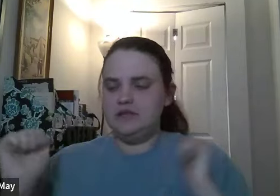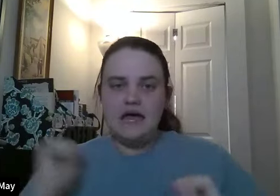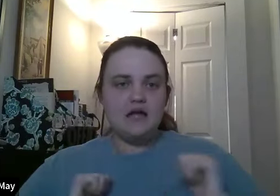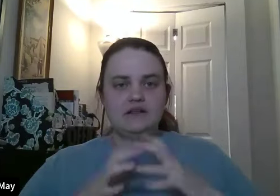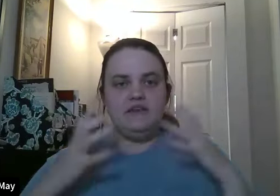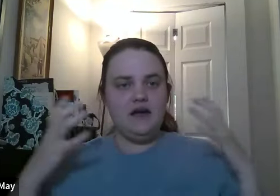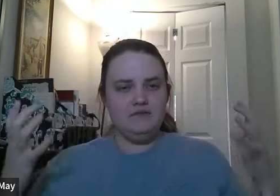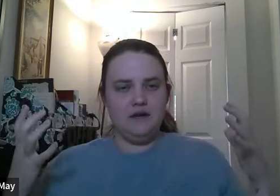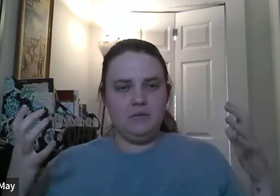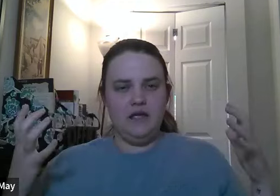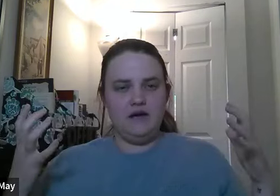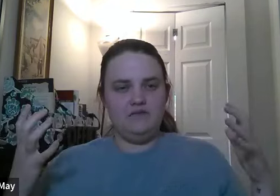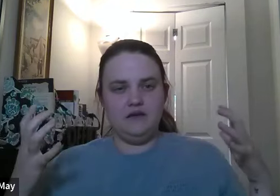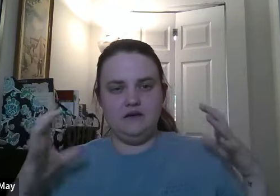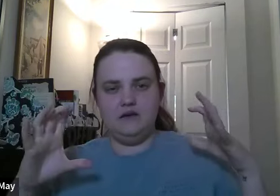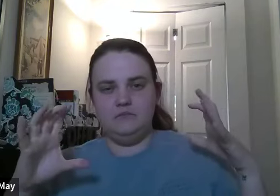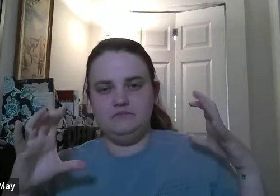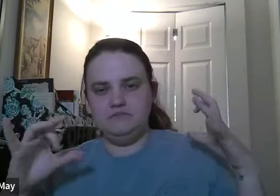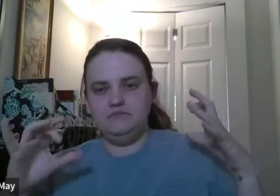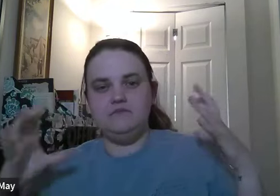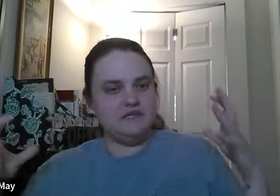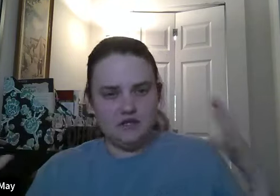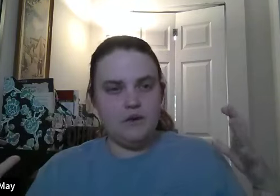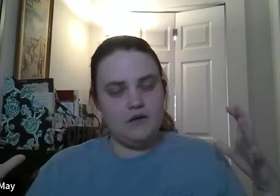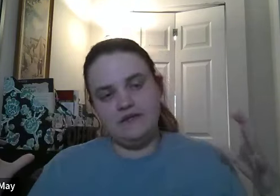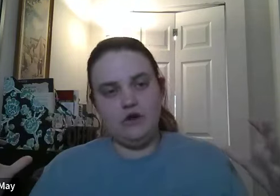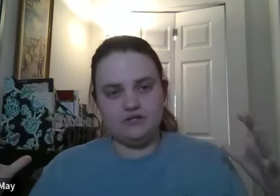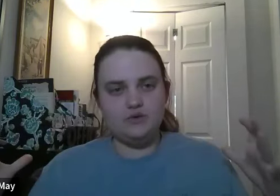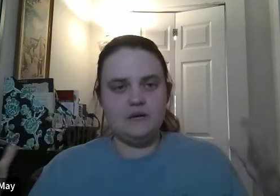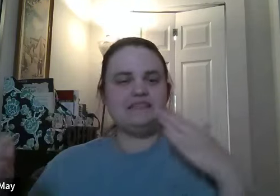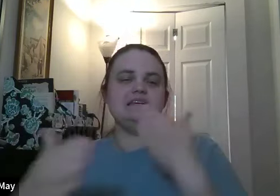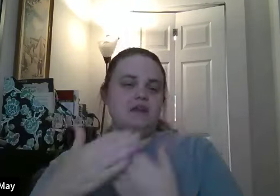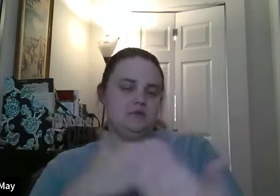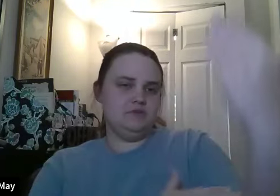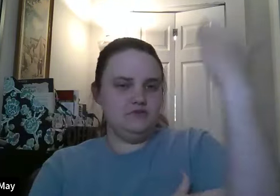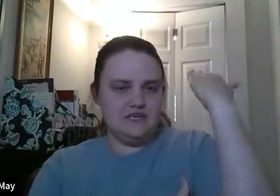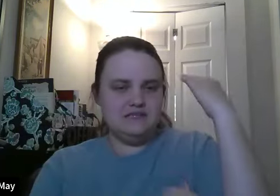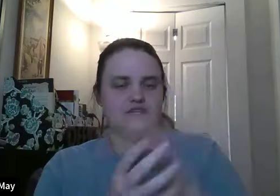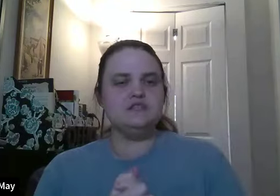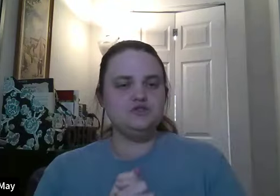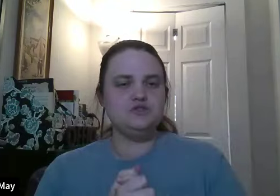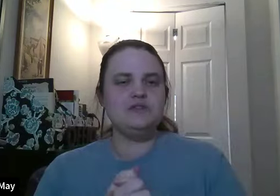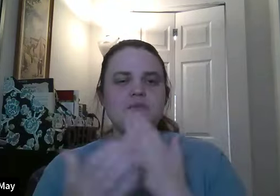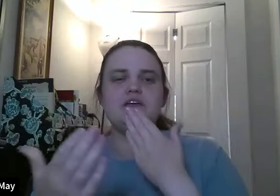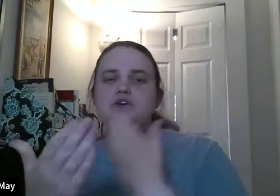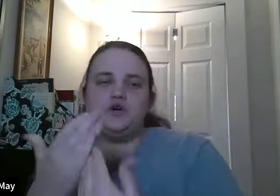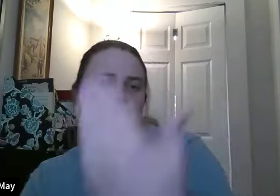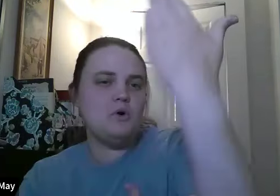play or anything, kind of like when we have like events like going on like the auditorium. I see a lot of people do this because they'll be like good